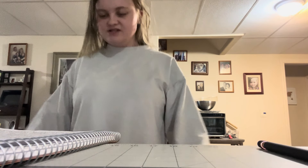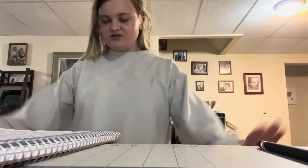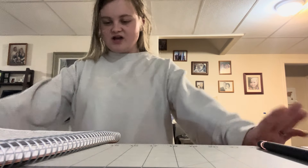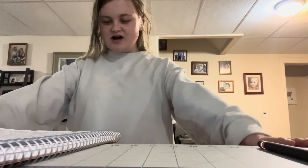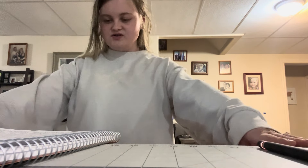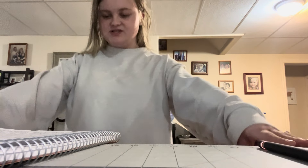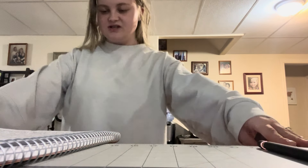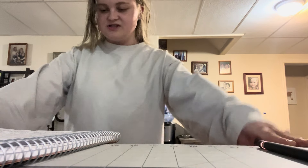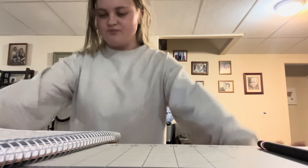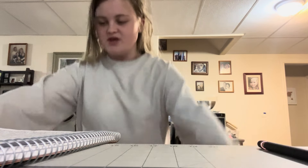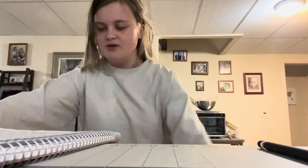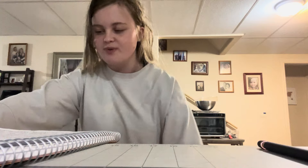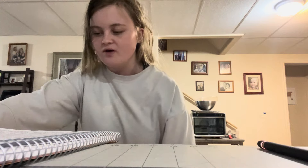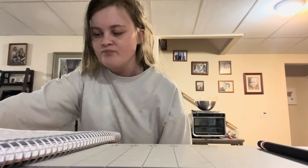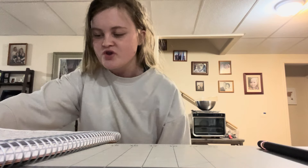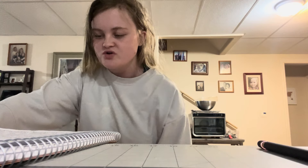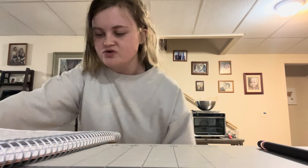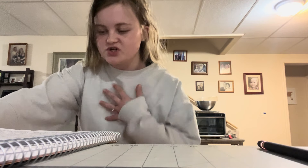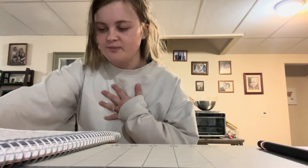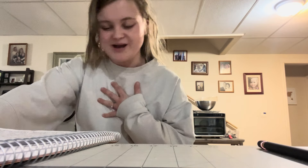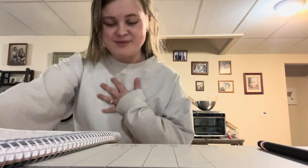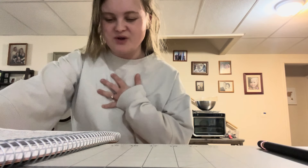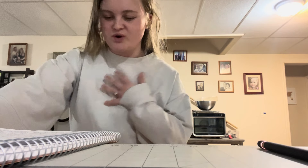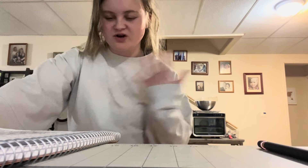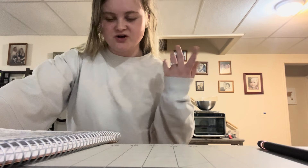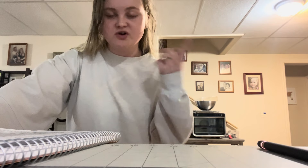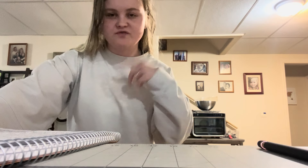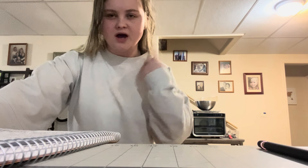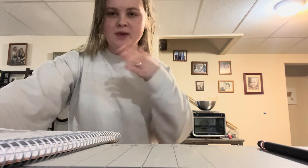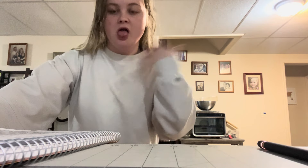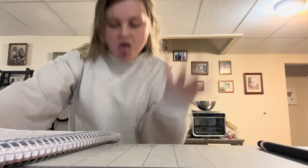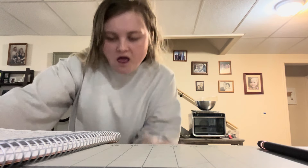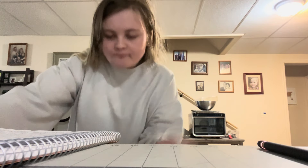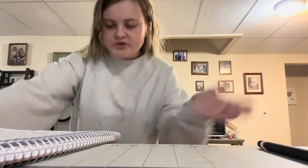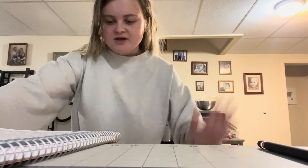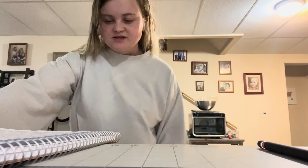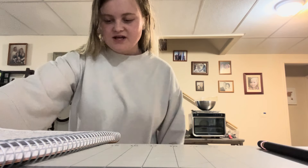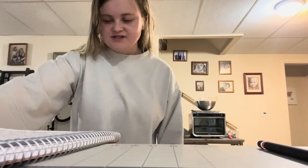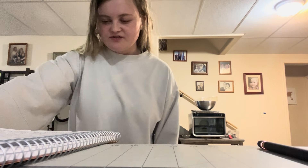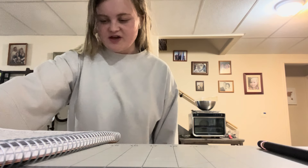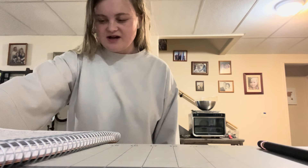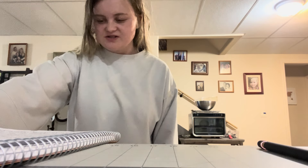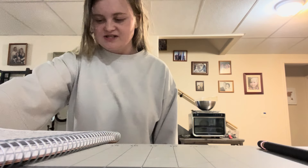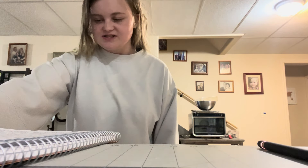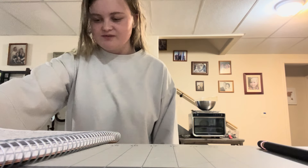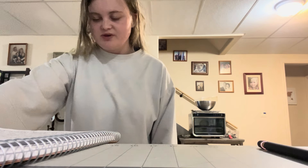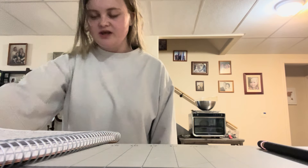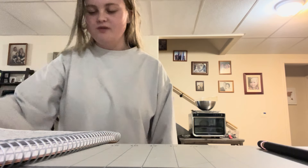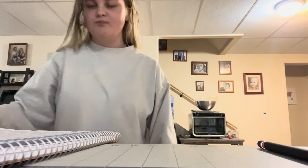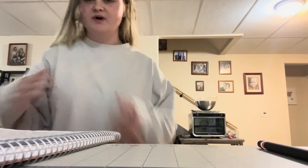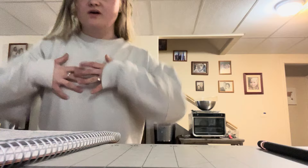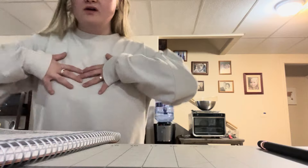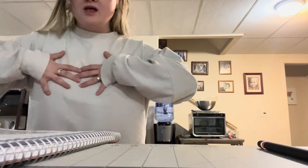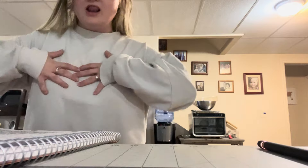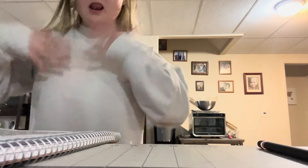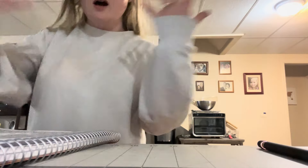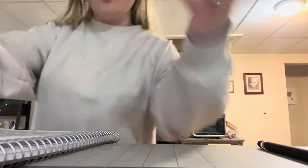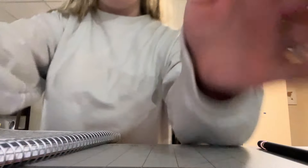of thousands of people who don't mind my word vomit. Tens of thousands of people loving